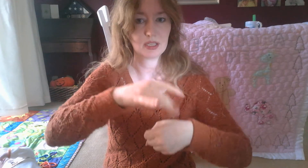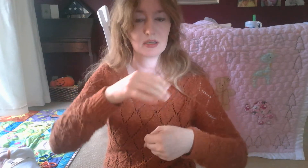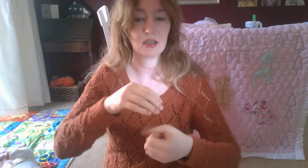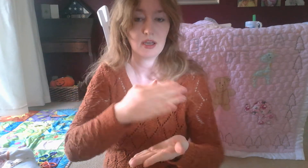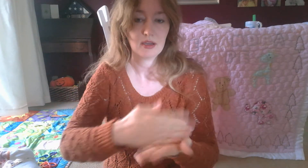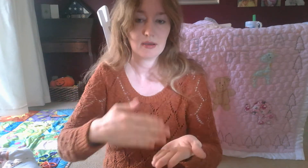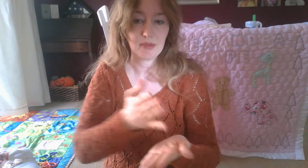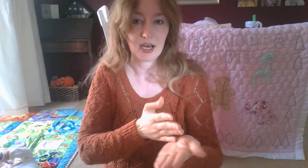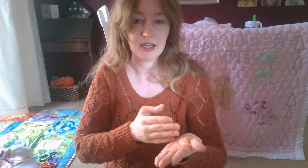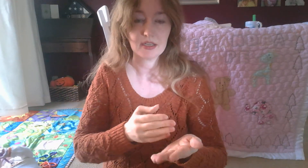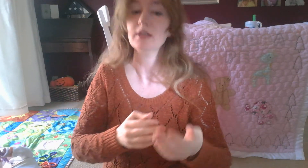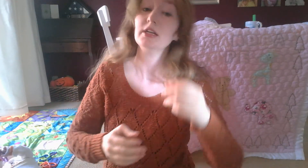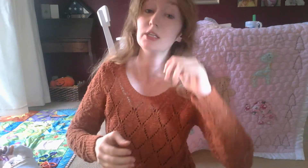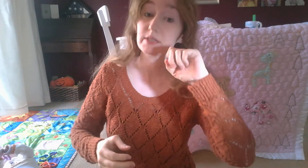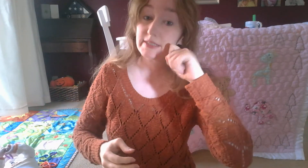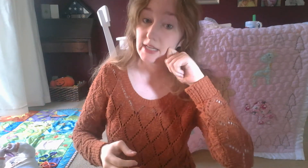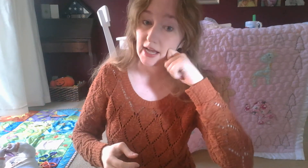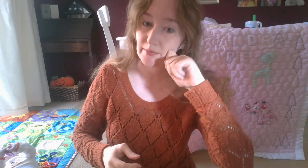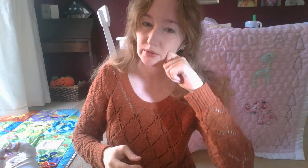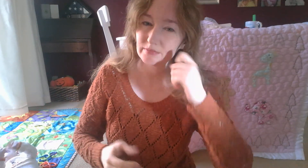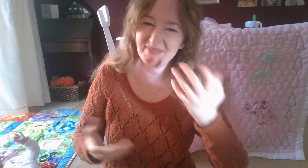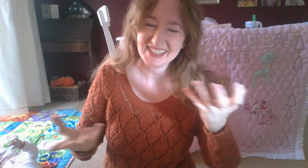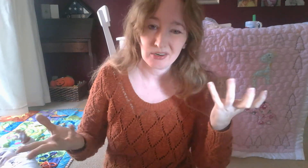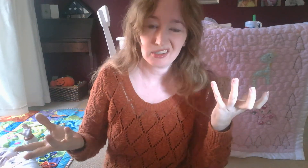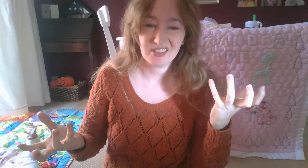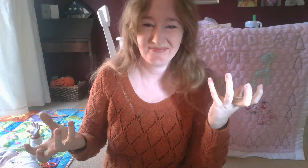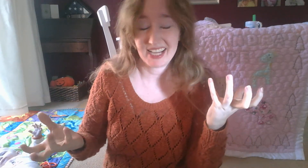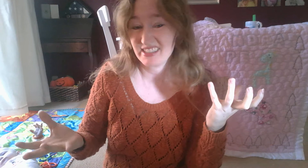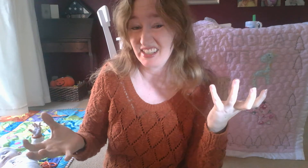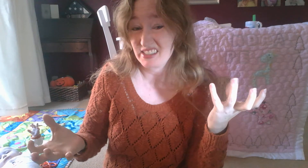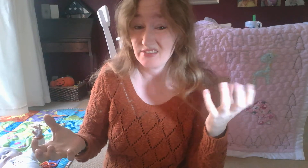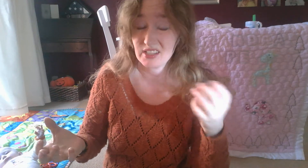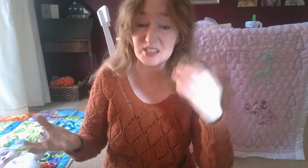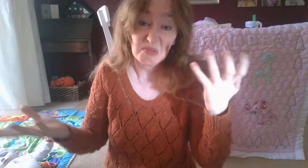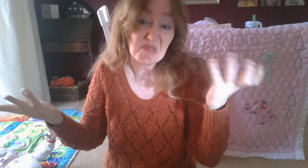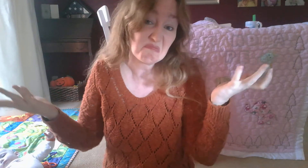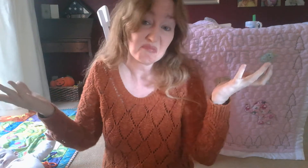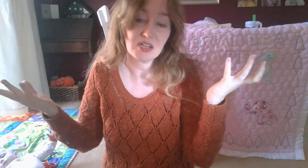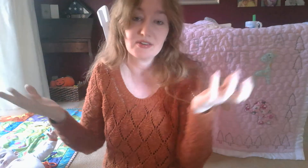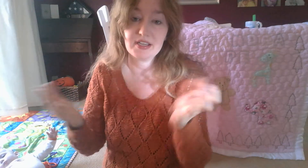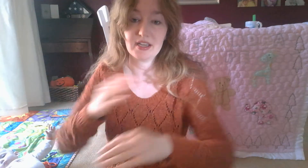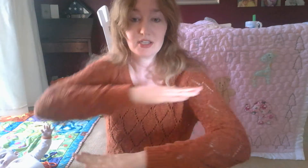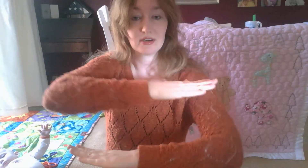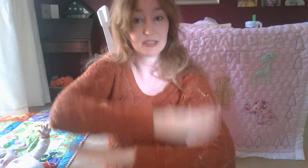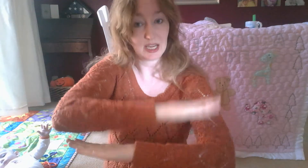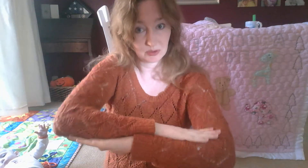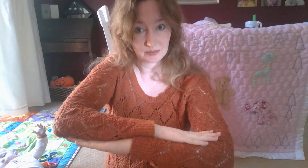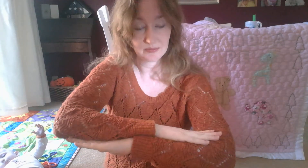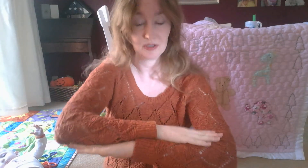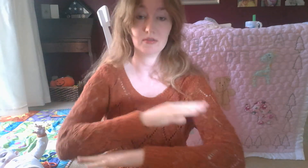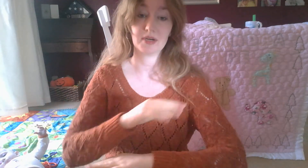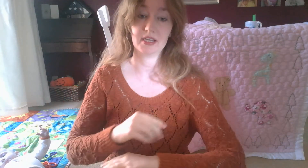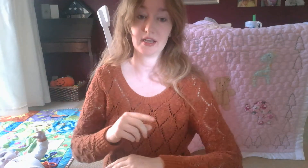Pumpkin pie. You could say apple. It's not really as Thanksgiving-ish, but at your table, you might